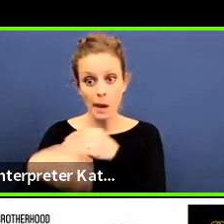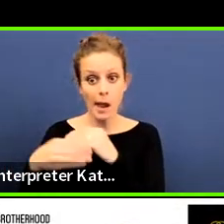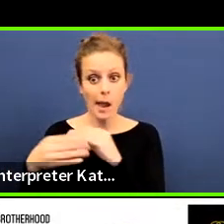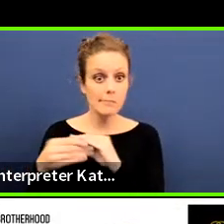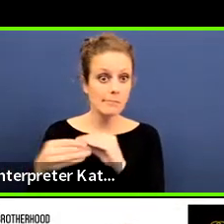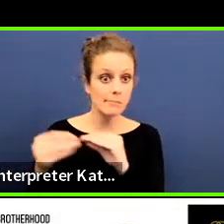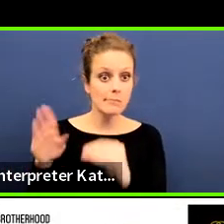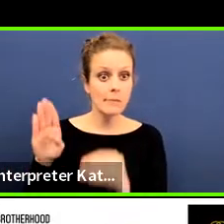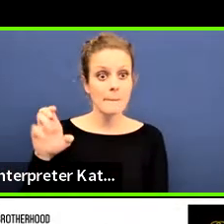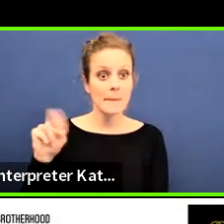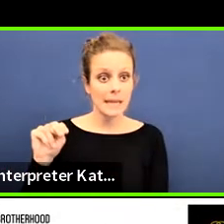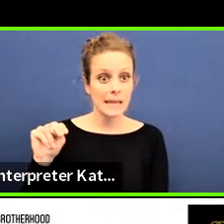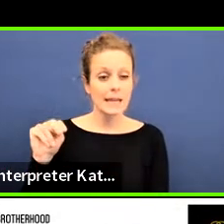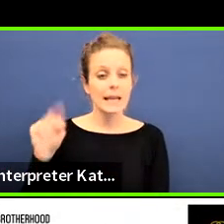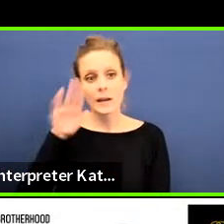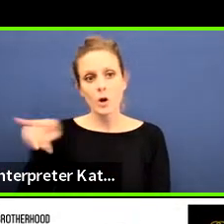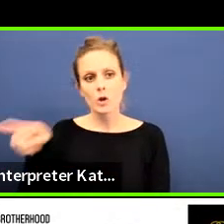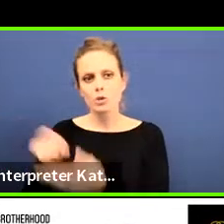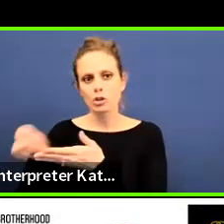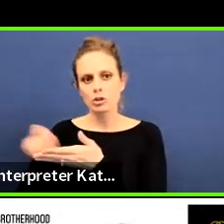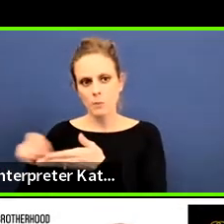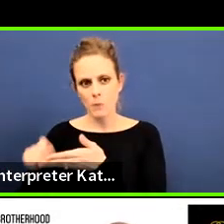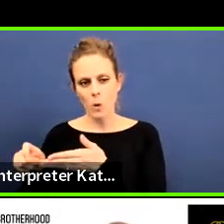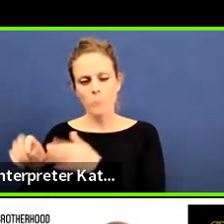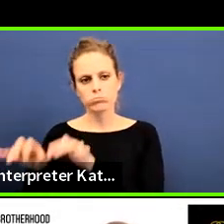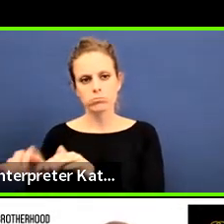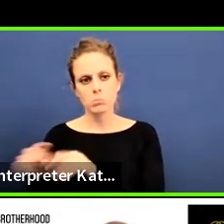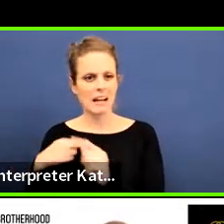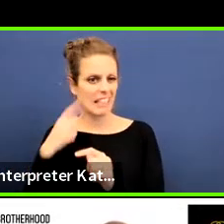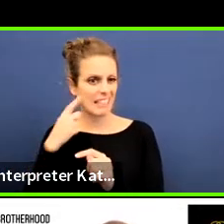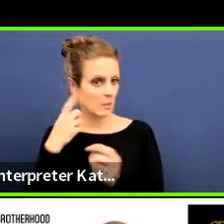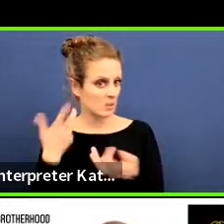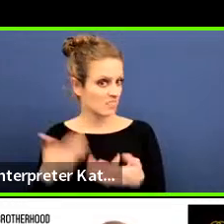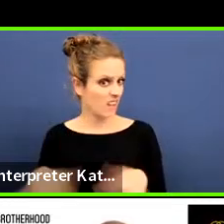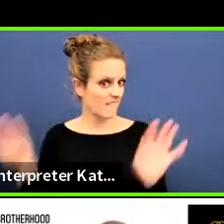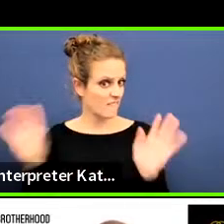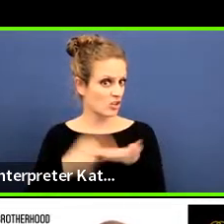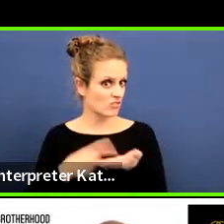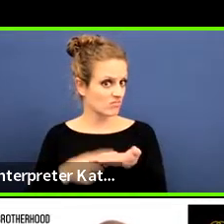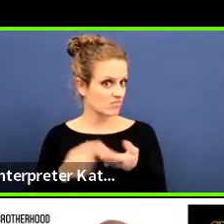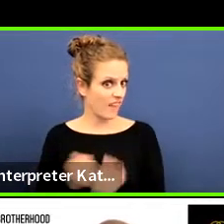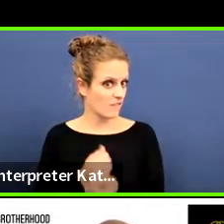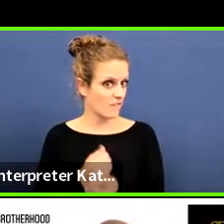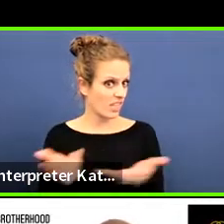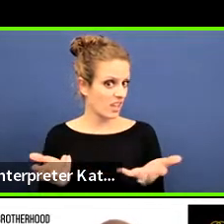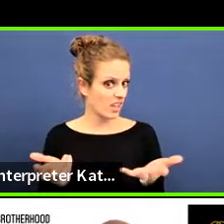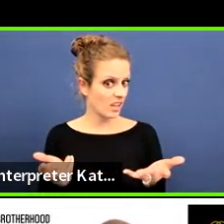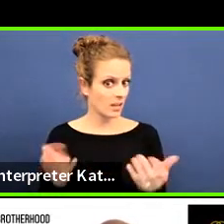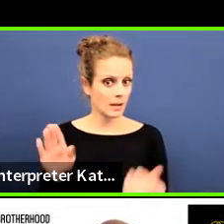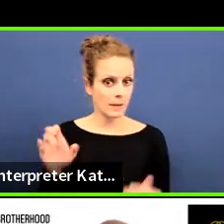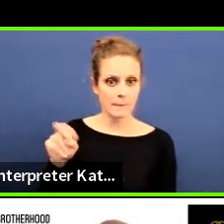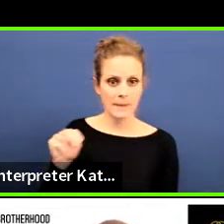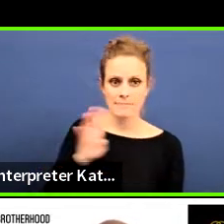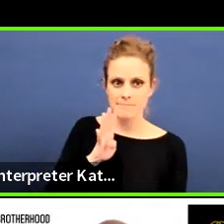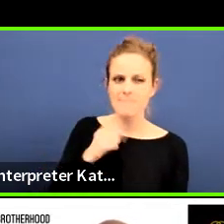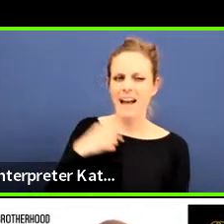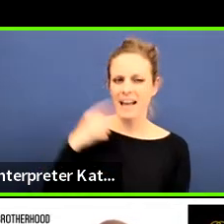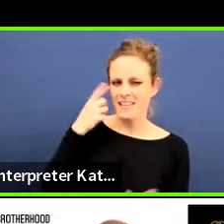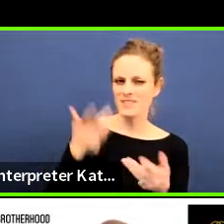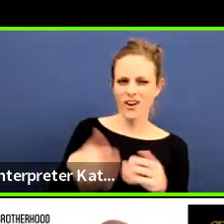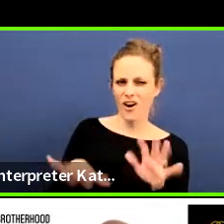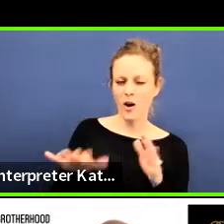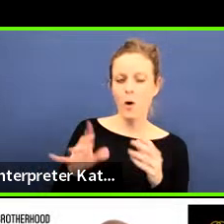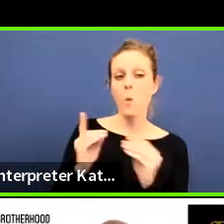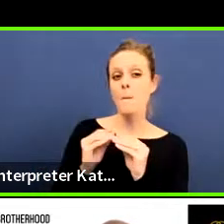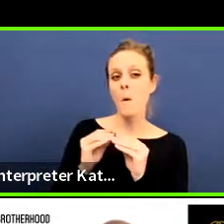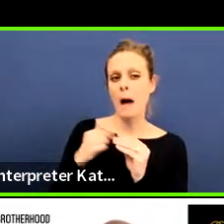were taking some notes, but I think we covered everything. Yeah, I think you got all of it. The only one